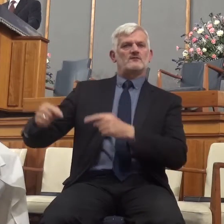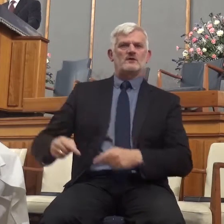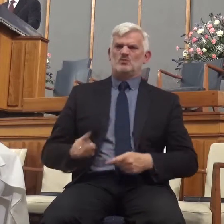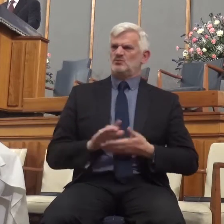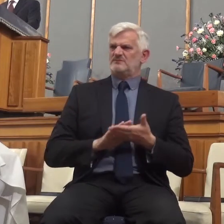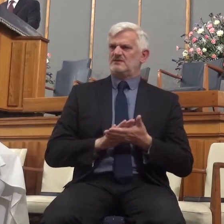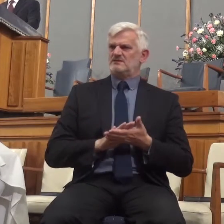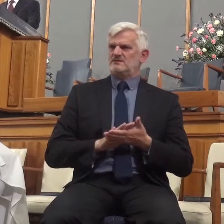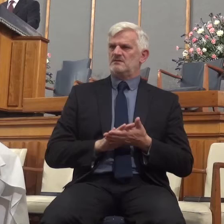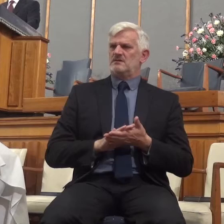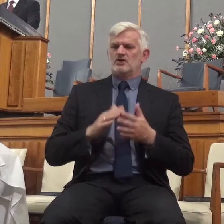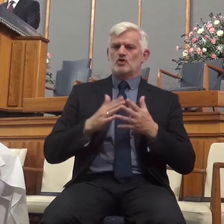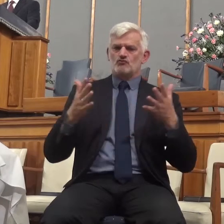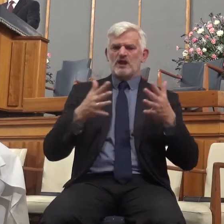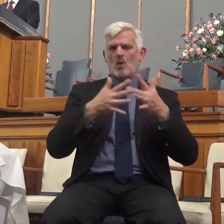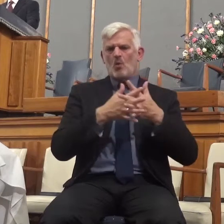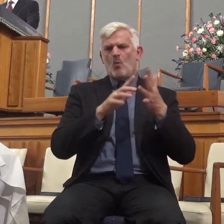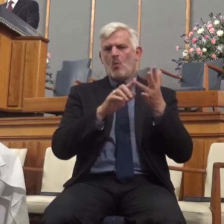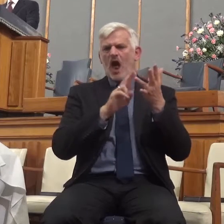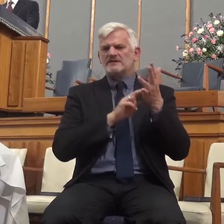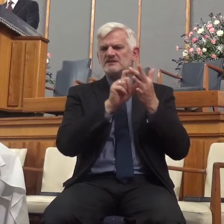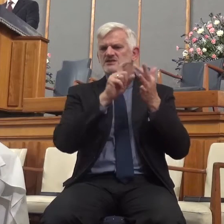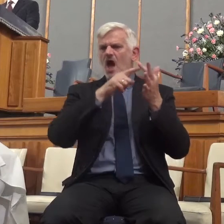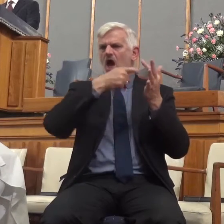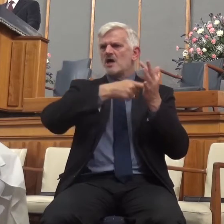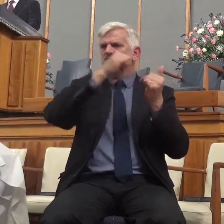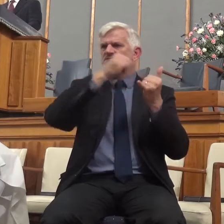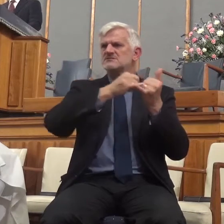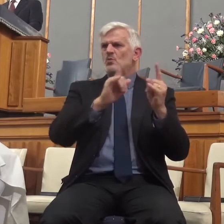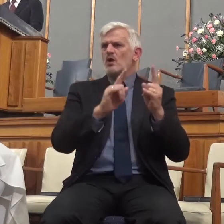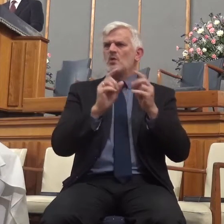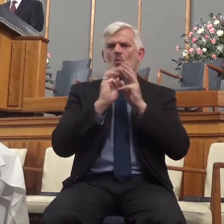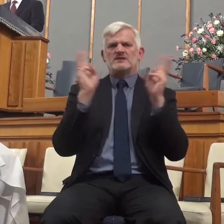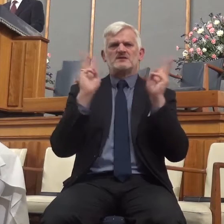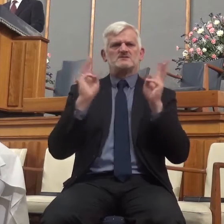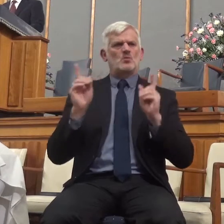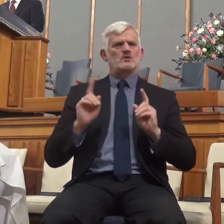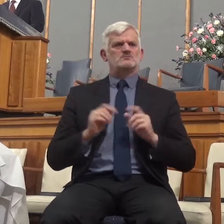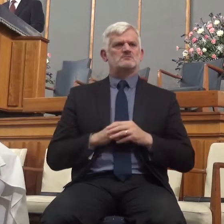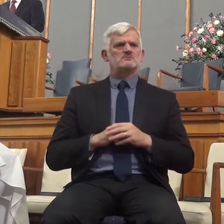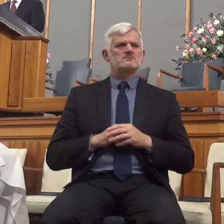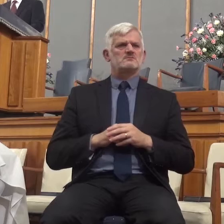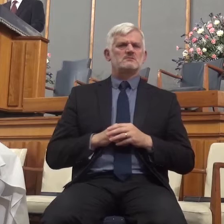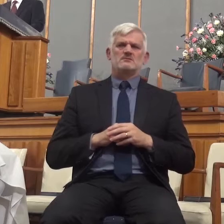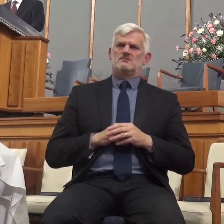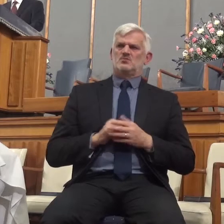explain. Great wonders. He created all things from